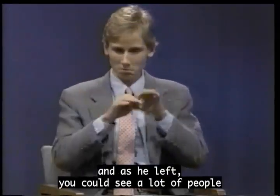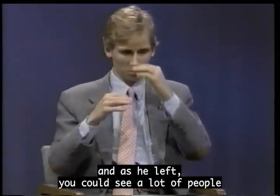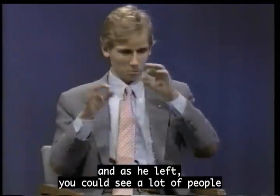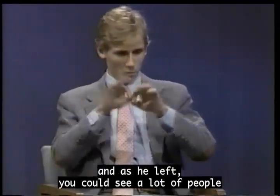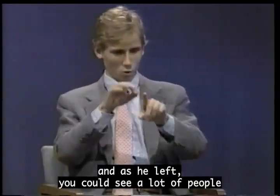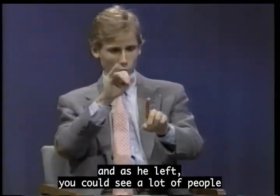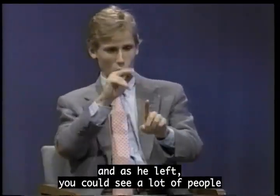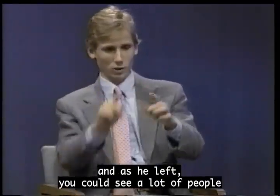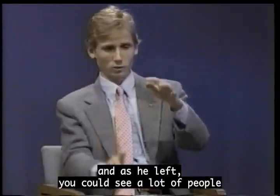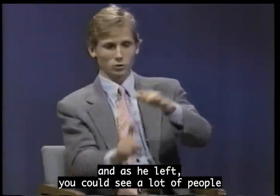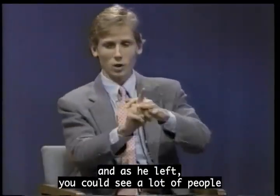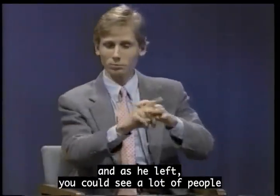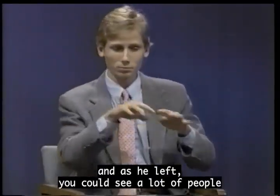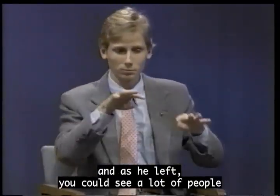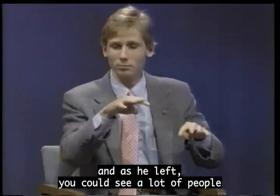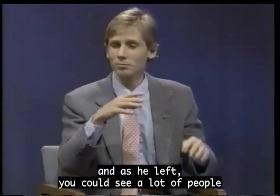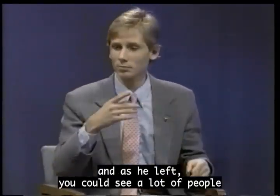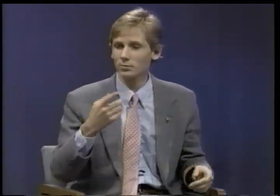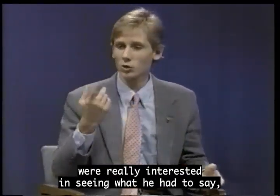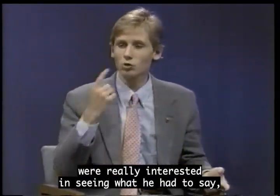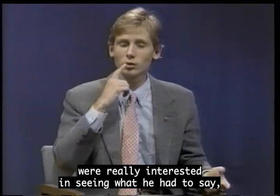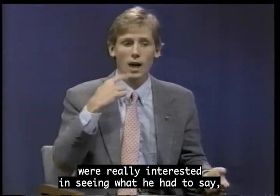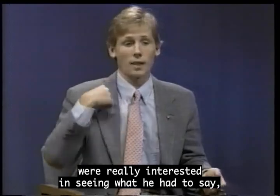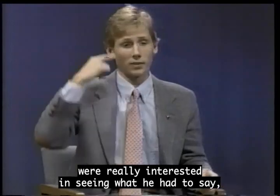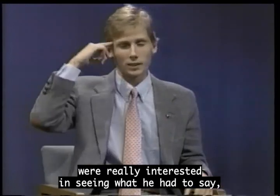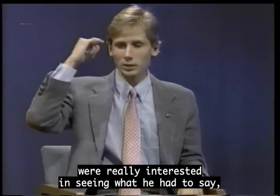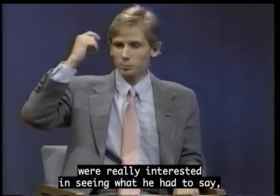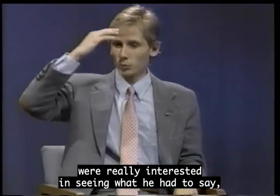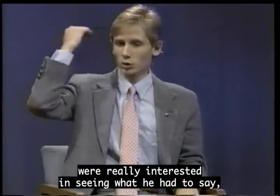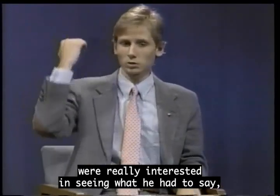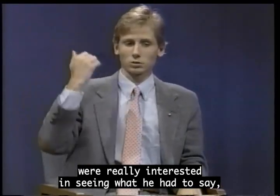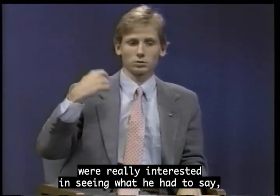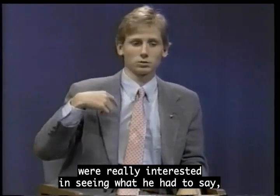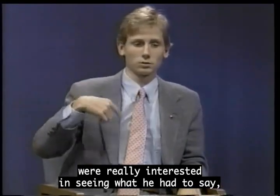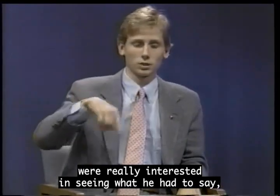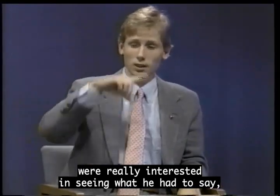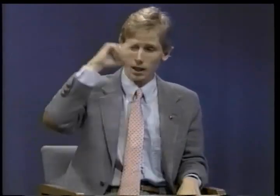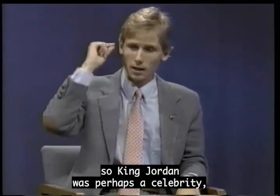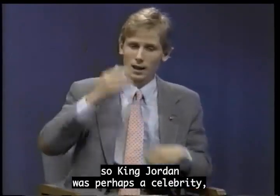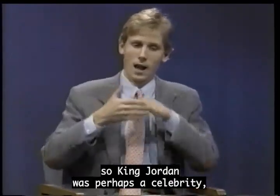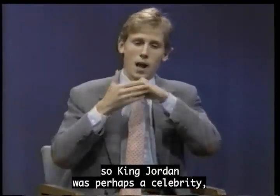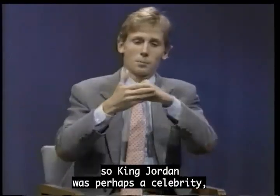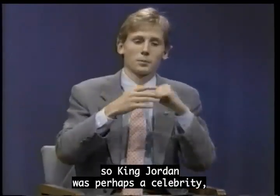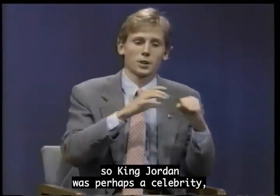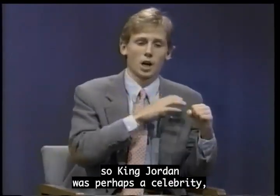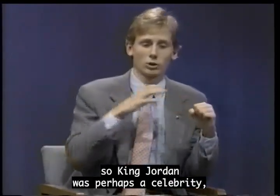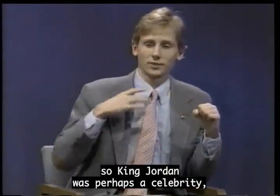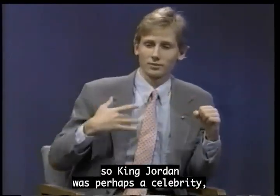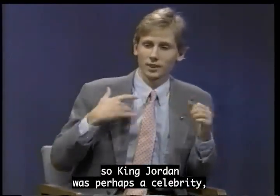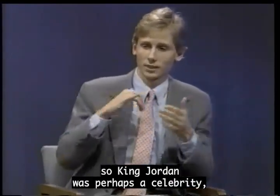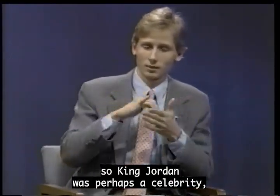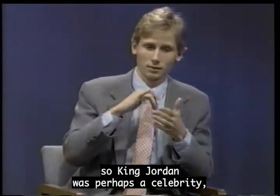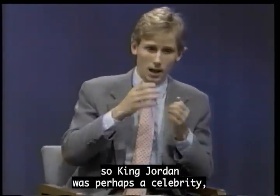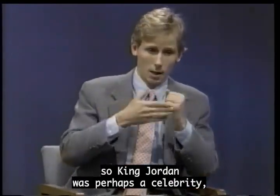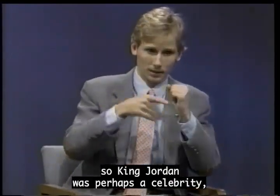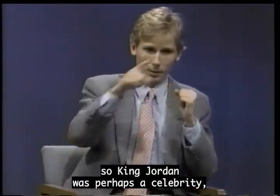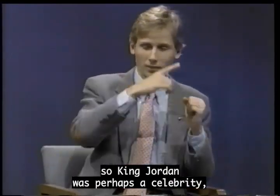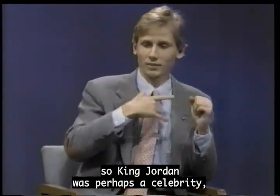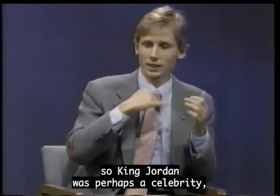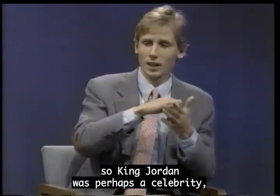see a lot of people were really interested in seeing what he had to say. So King Jordan was perhaps a celebrity.